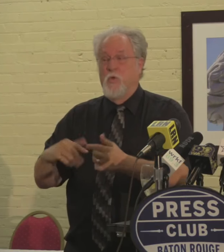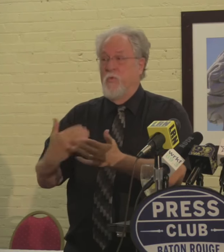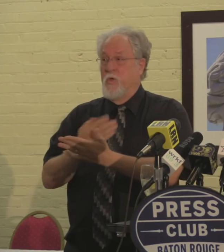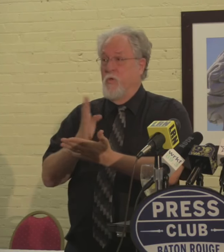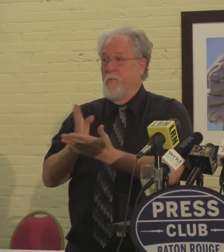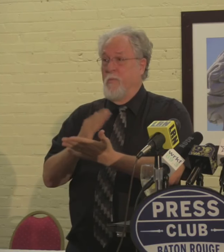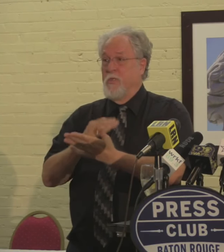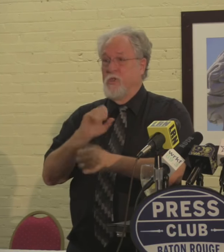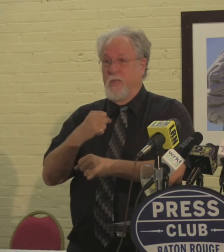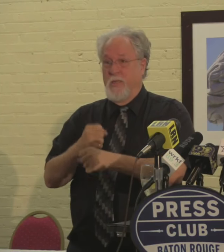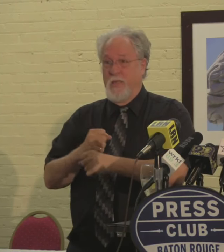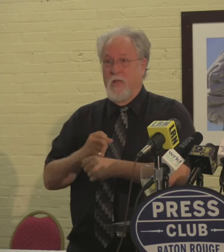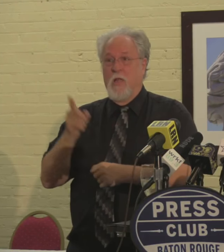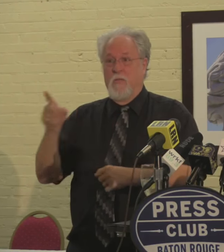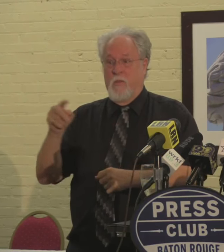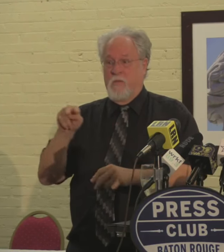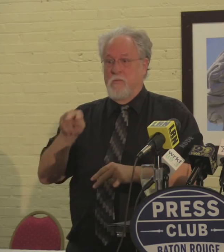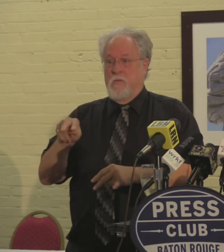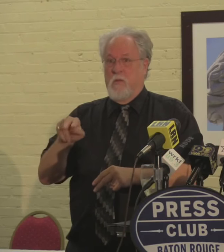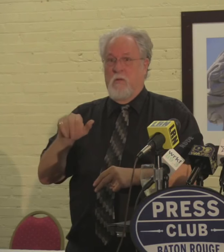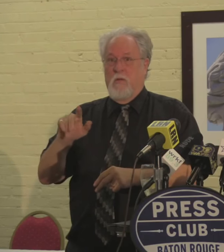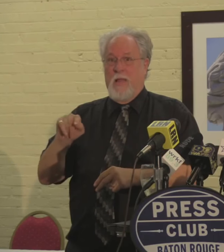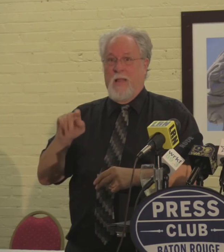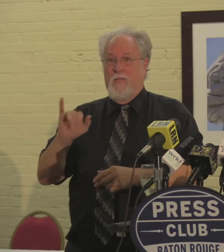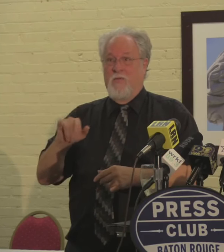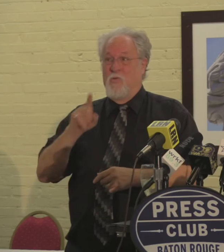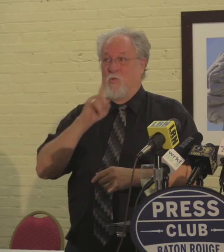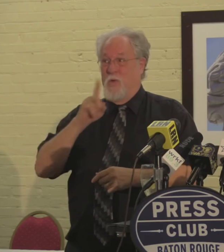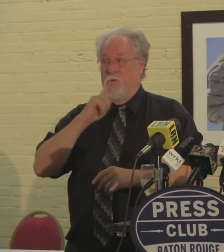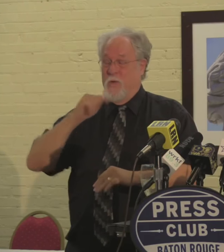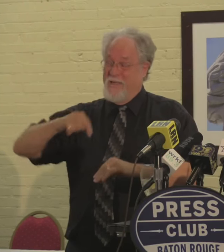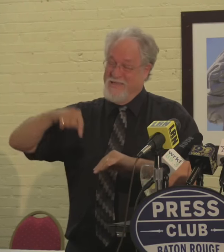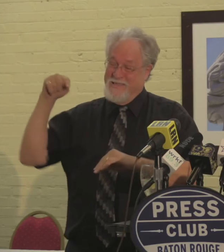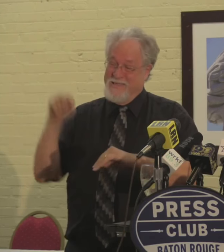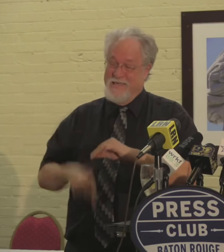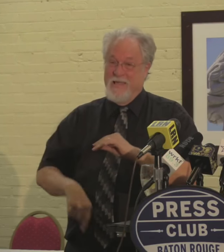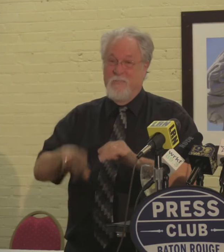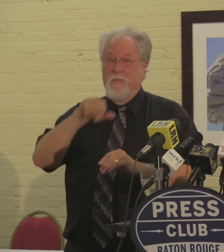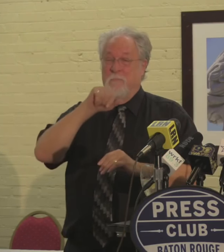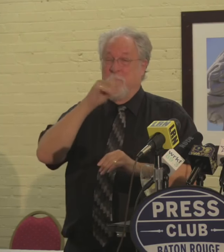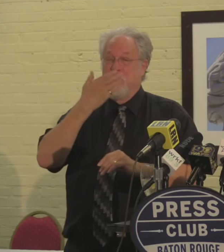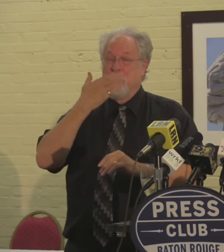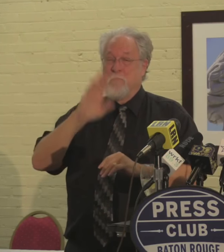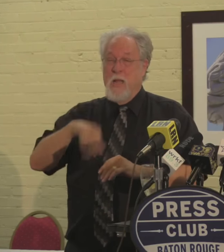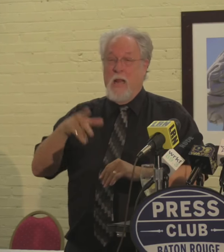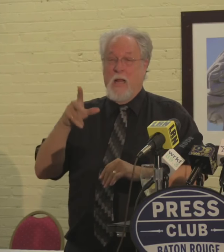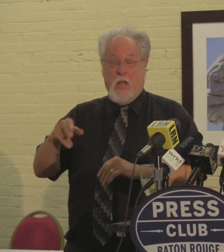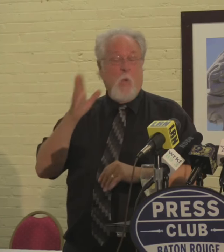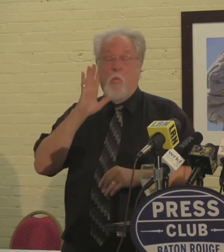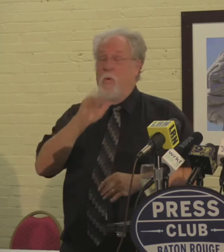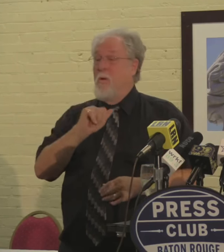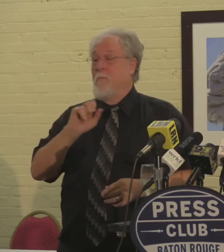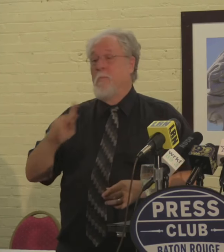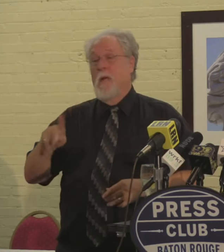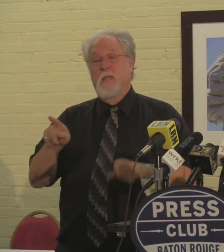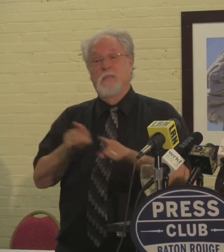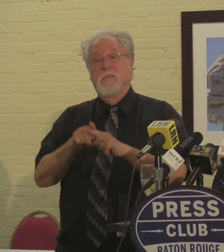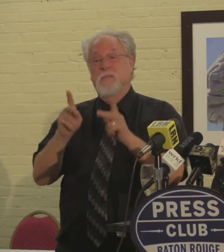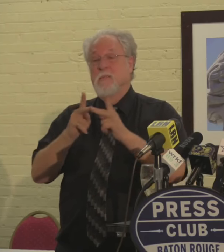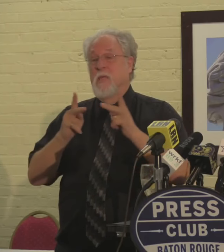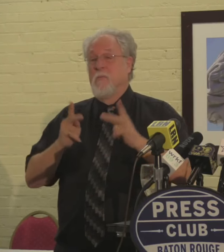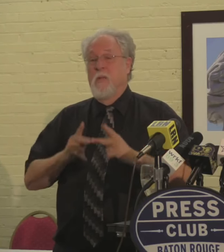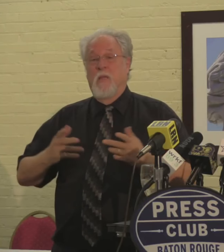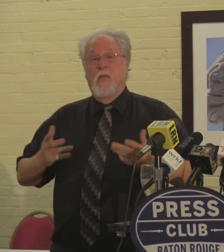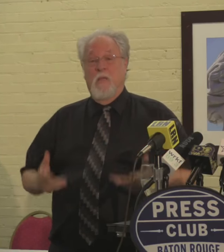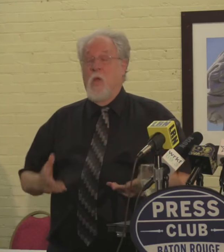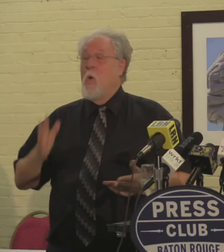budget year, and they were staring at those really, really deep, nasty cuts. Well, we're going to be back in that same place, and so I think we're